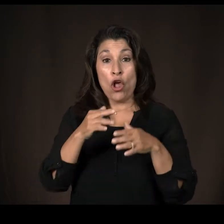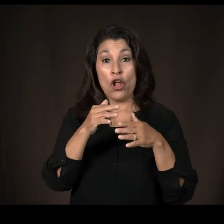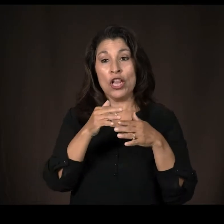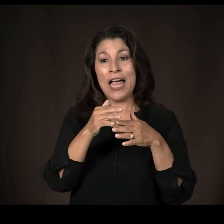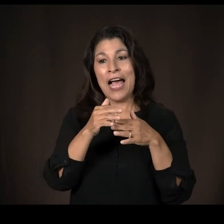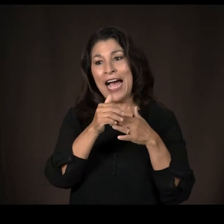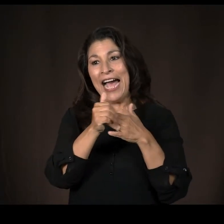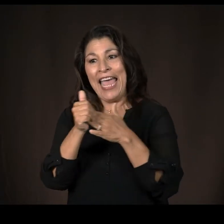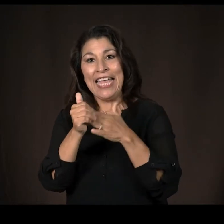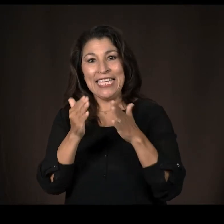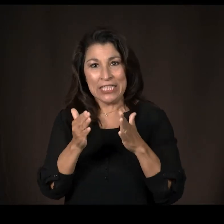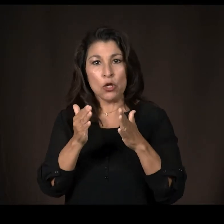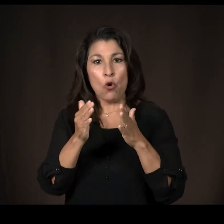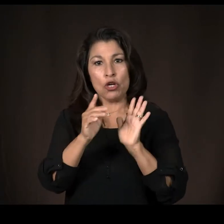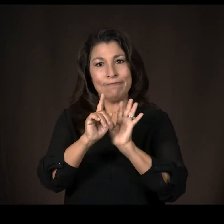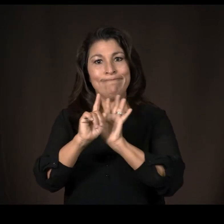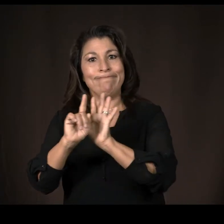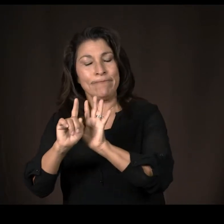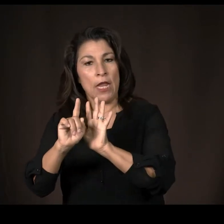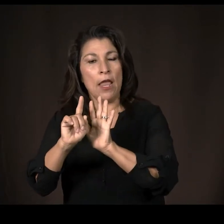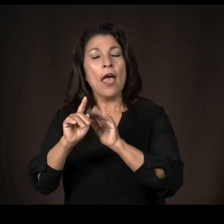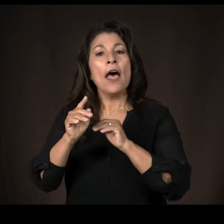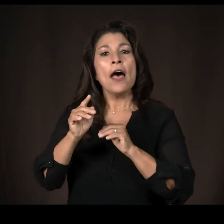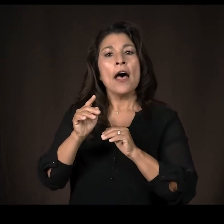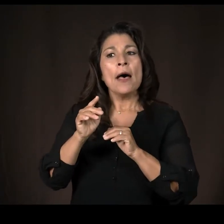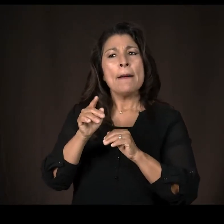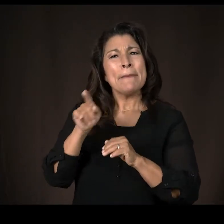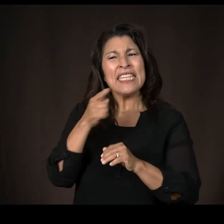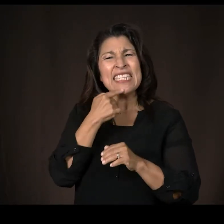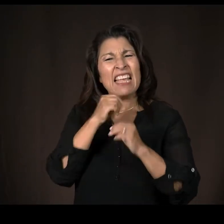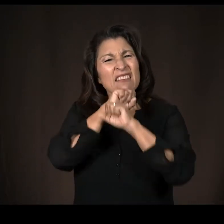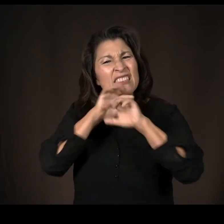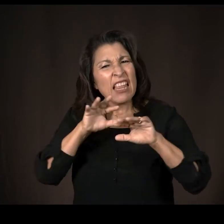there, but then he says nothing for 3 days.